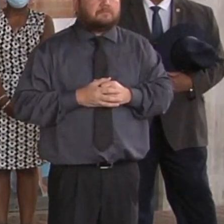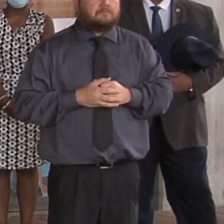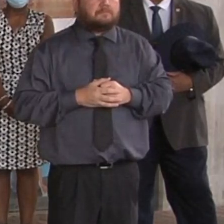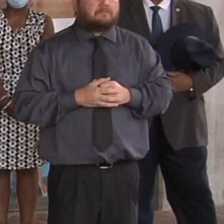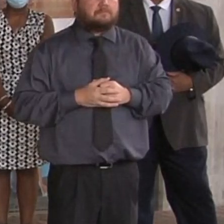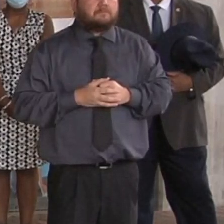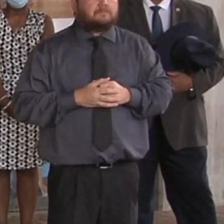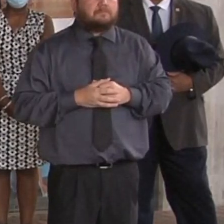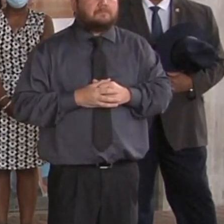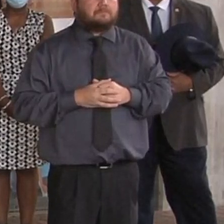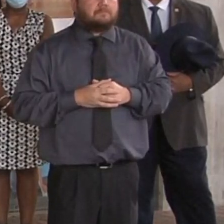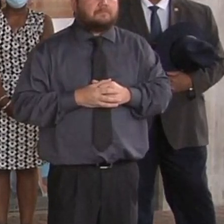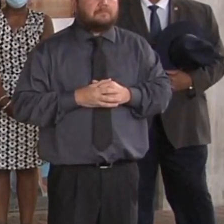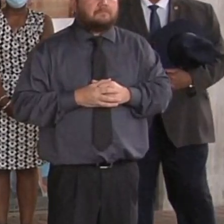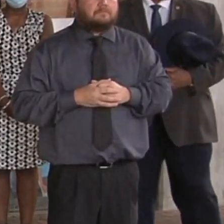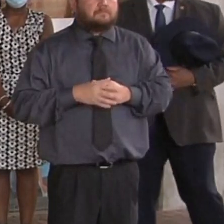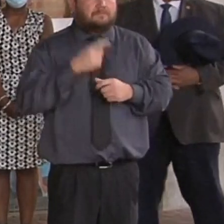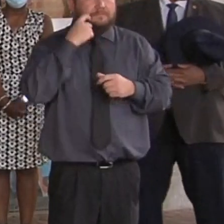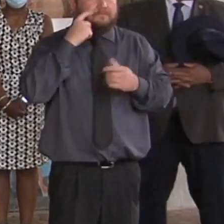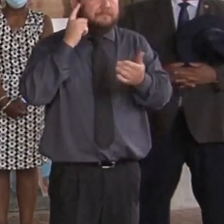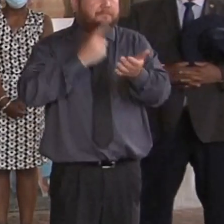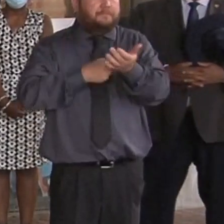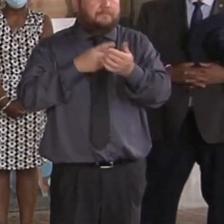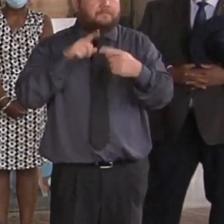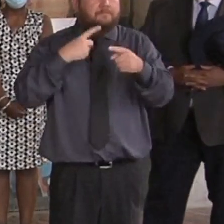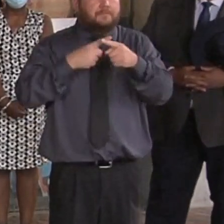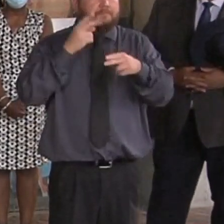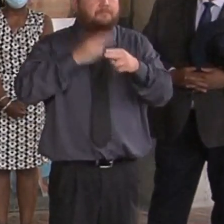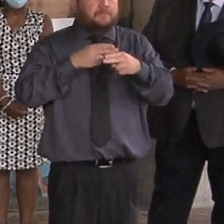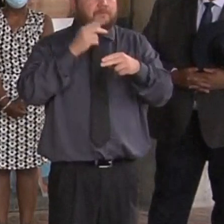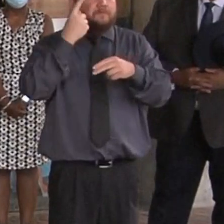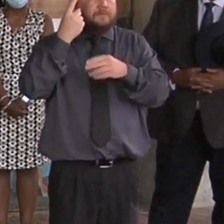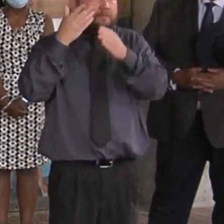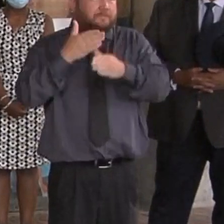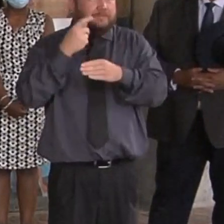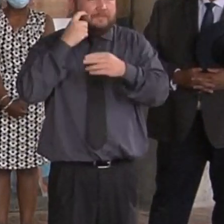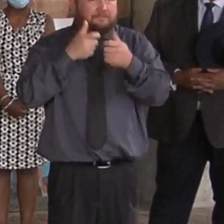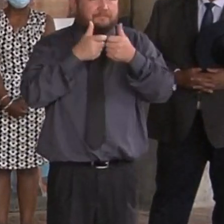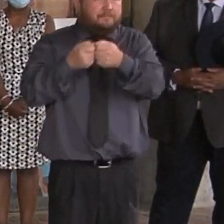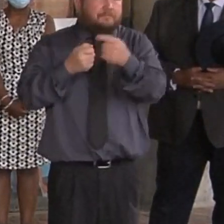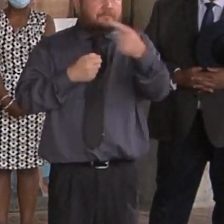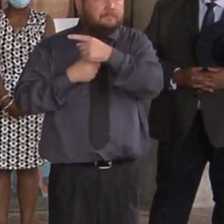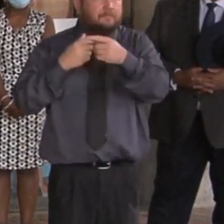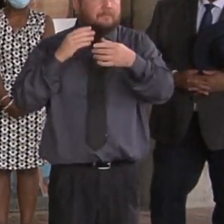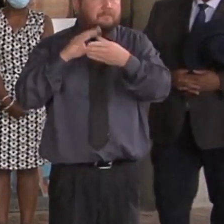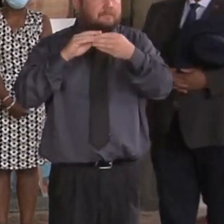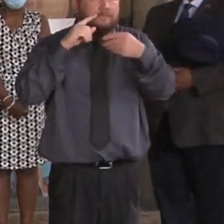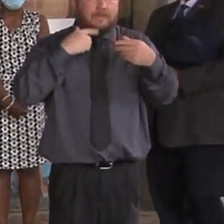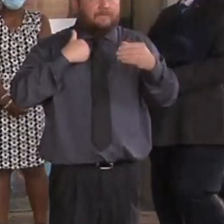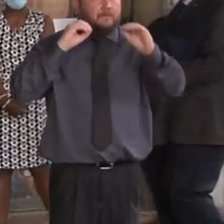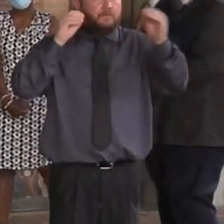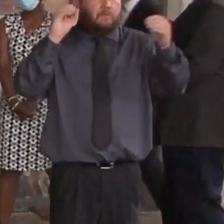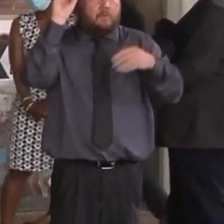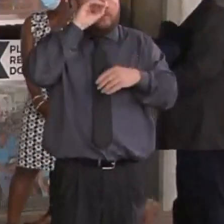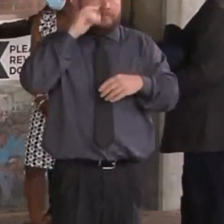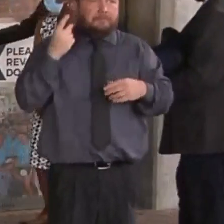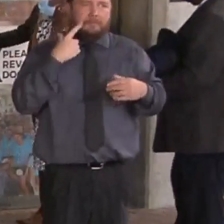came down, I got the text. So I'm gonna, when I go back up, I'm gonna make a call to him. Thank you.